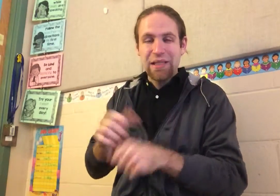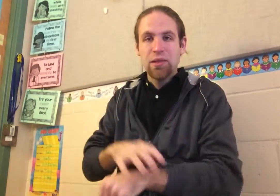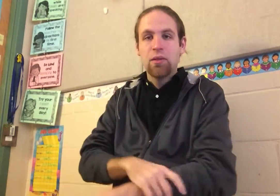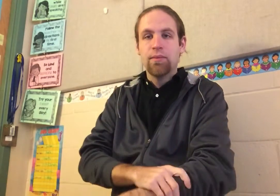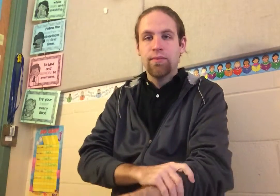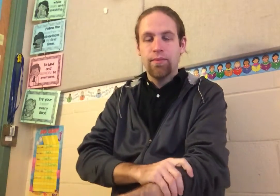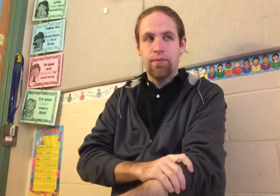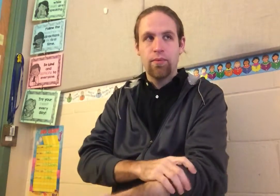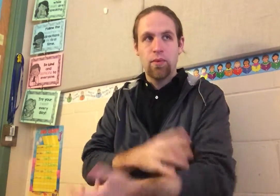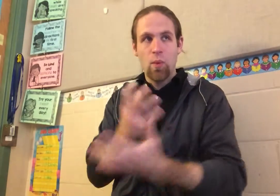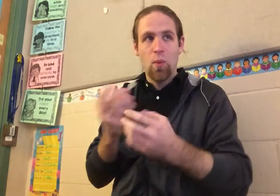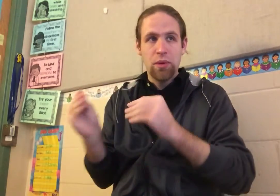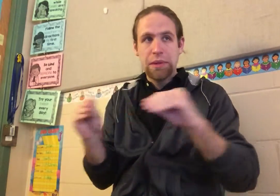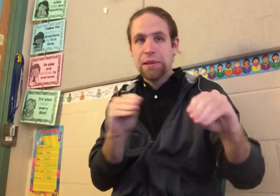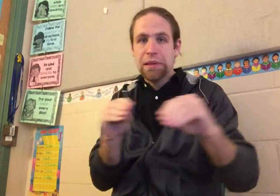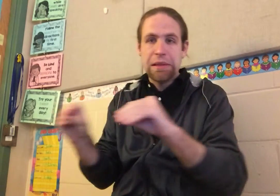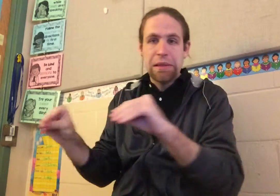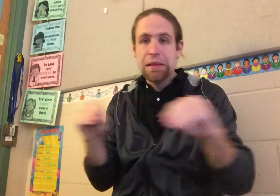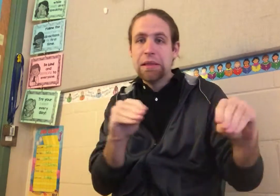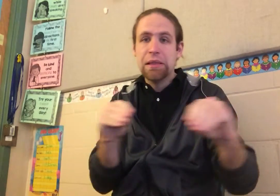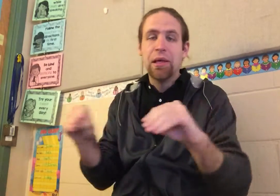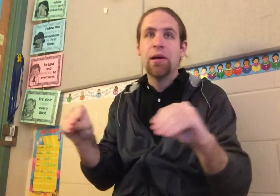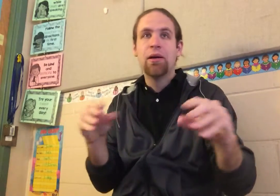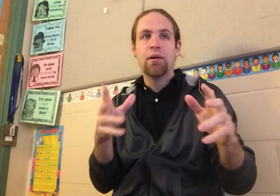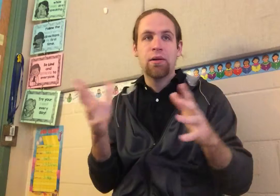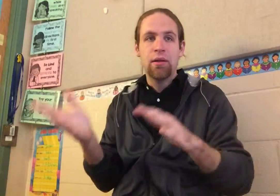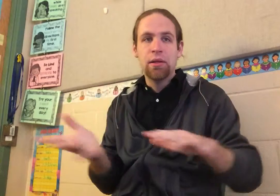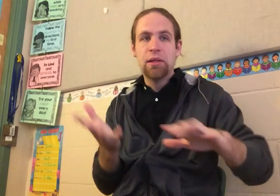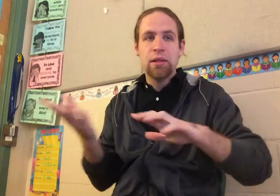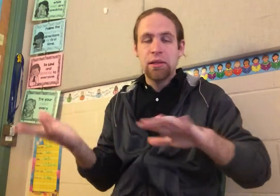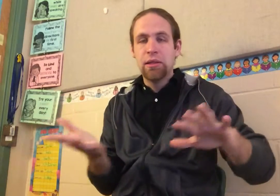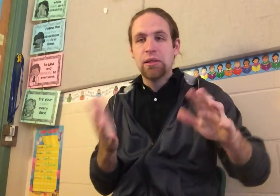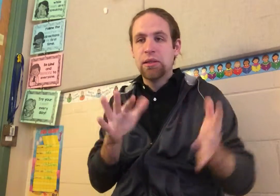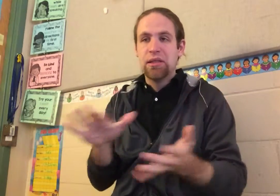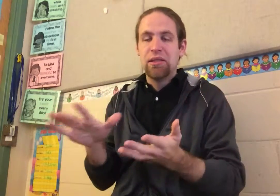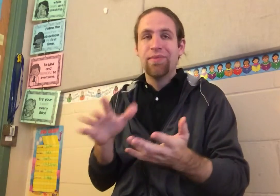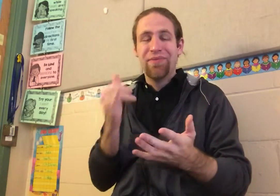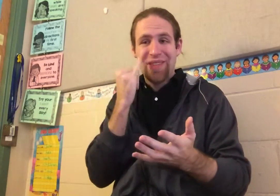quickly. The horse could move faster if it carried less weight.